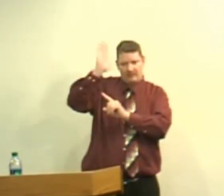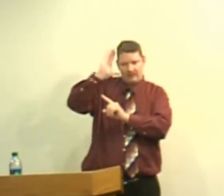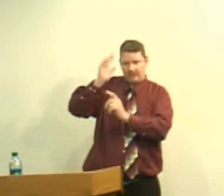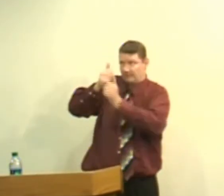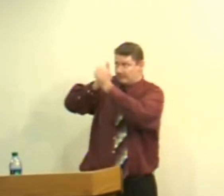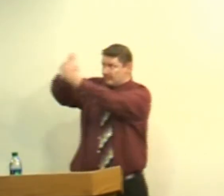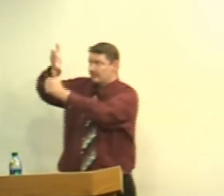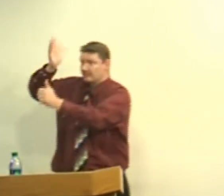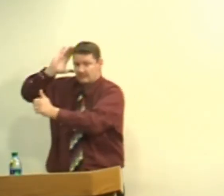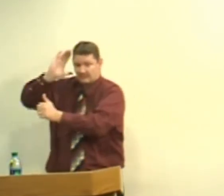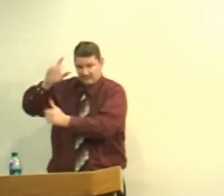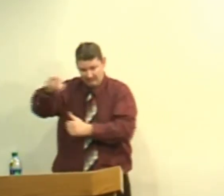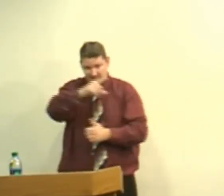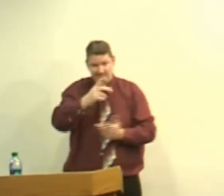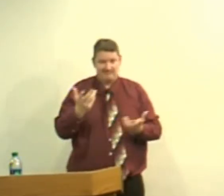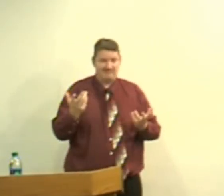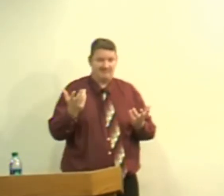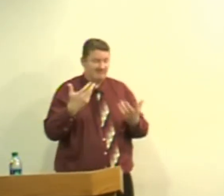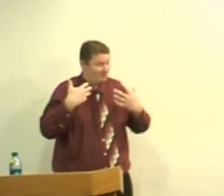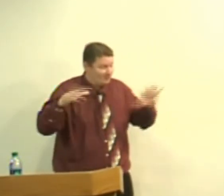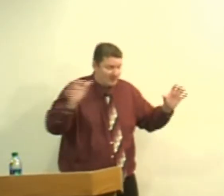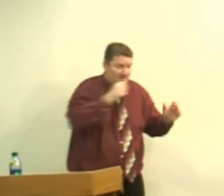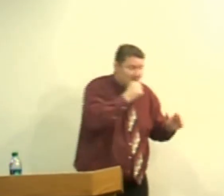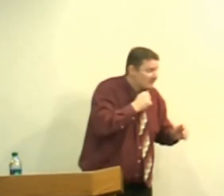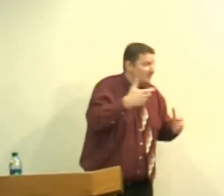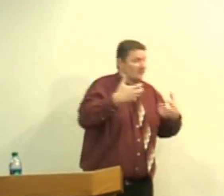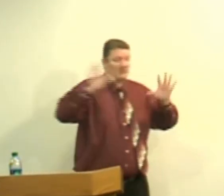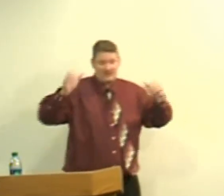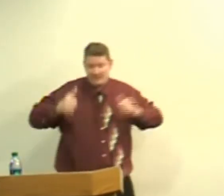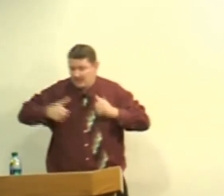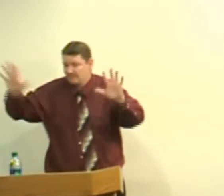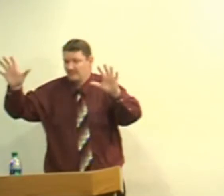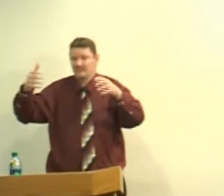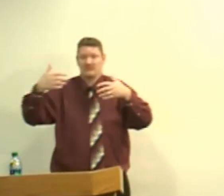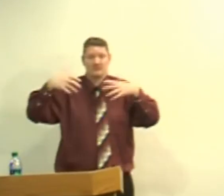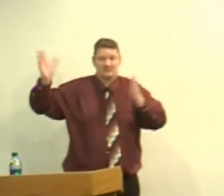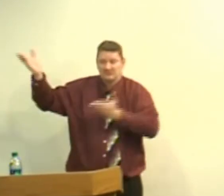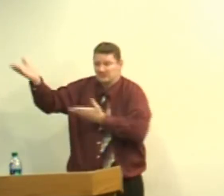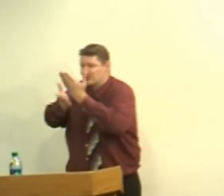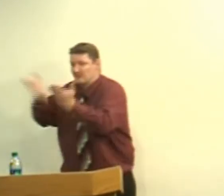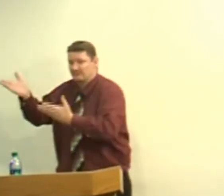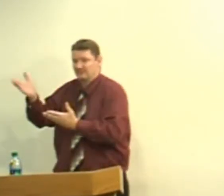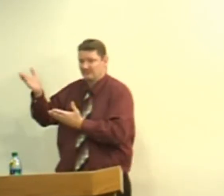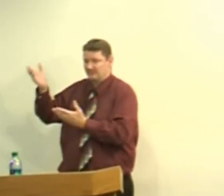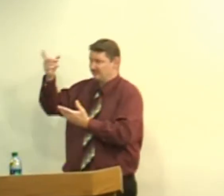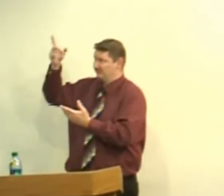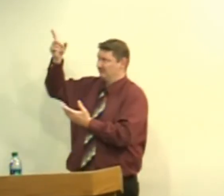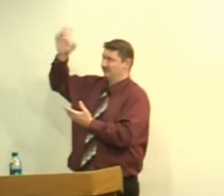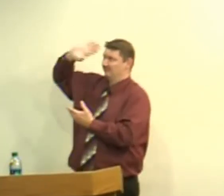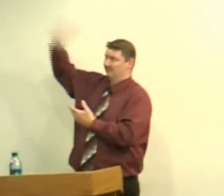no longer for the lust of it, but for the will of God. to give up,